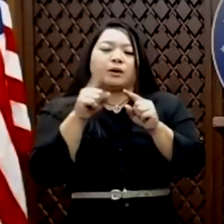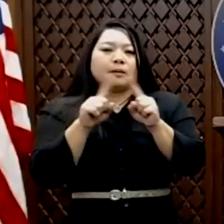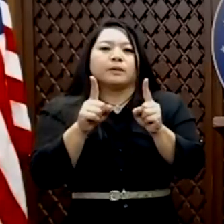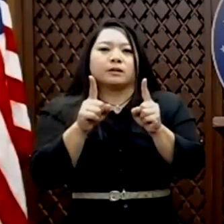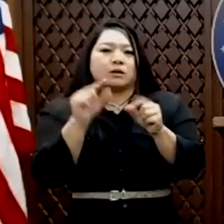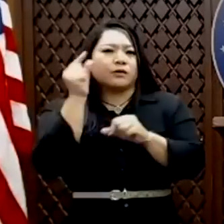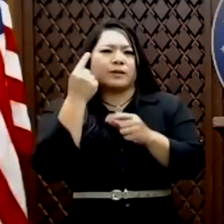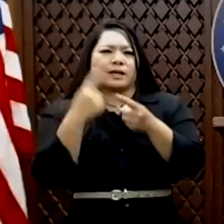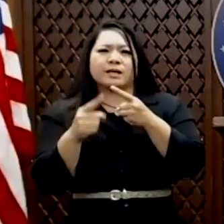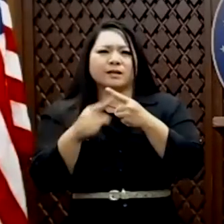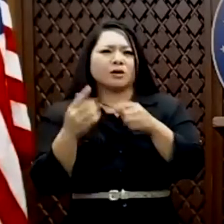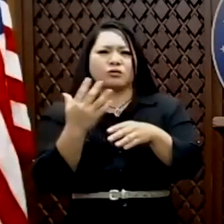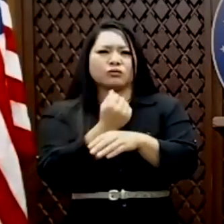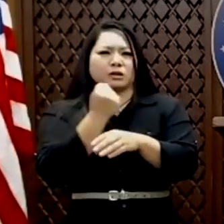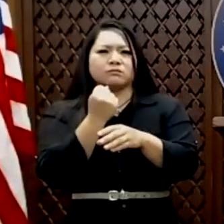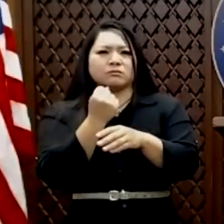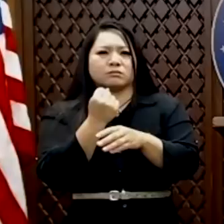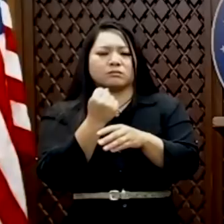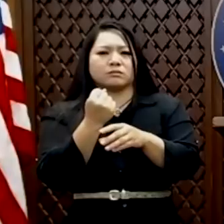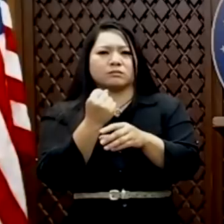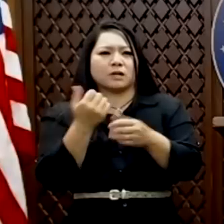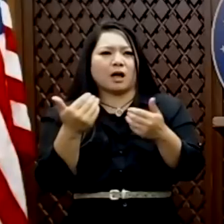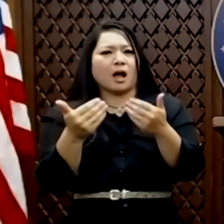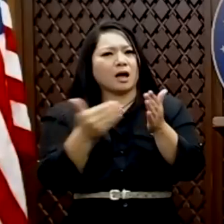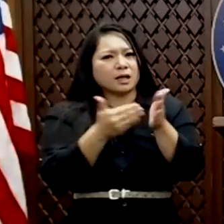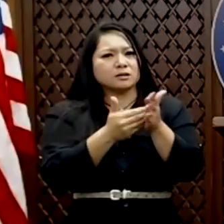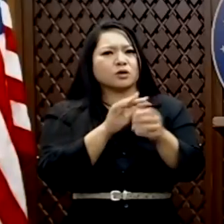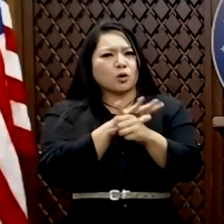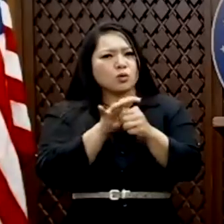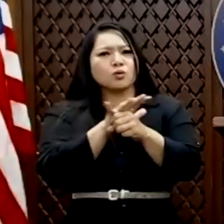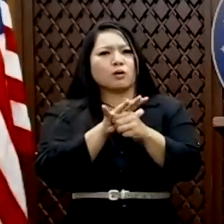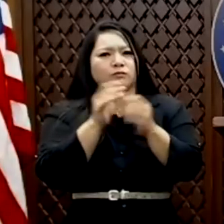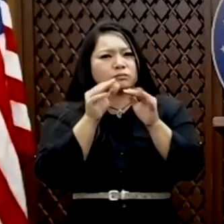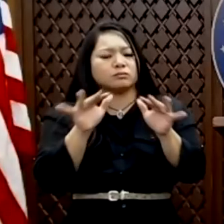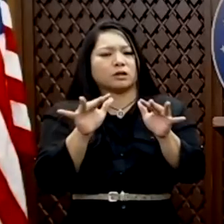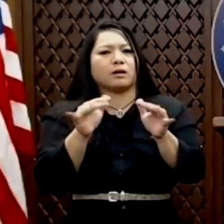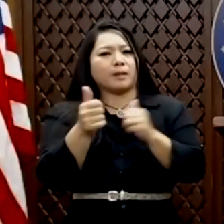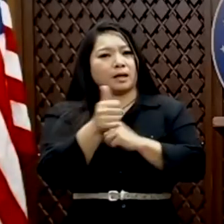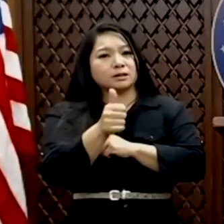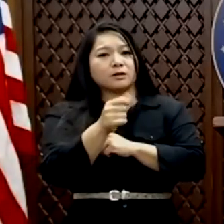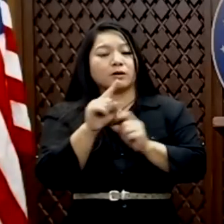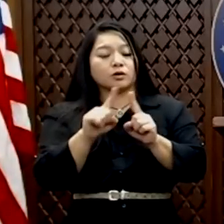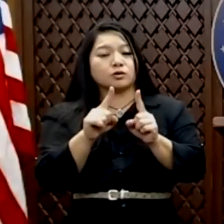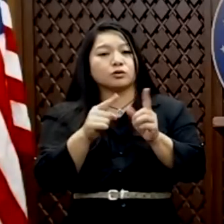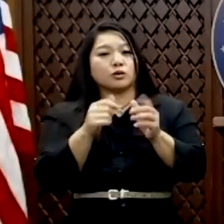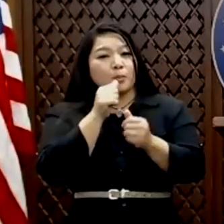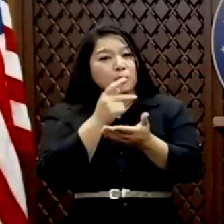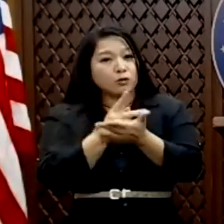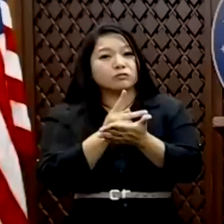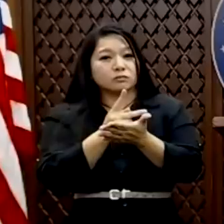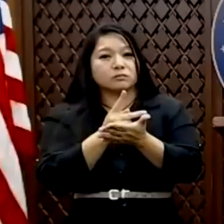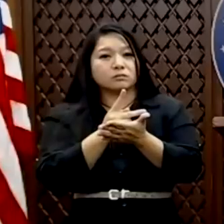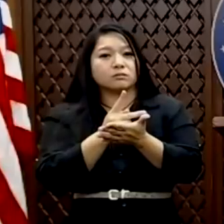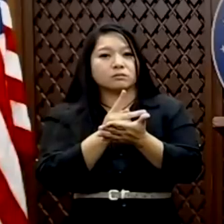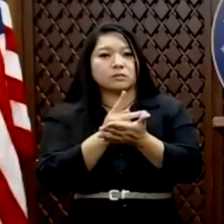government can't win the fight against COVID-19 by itself. To prove this model wrong, we need all of you